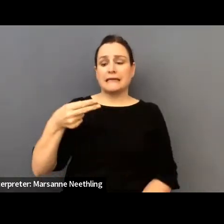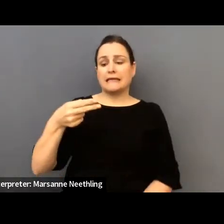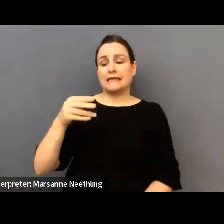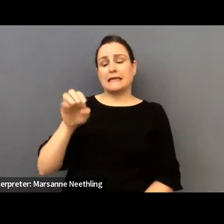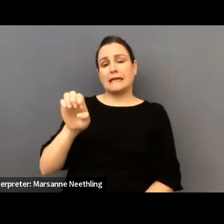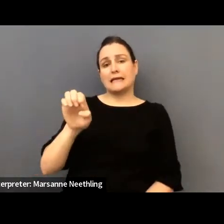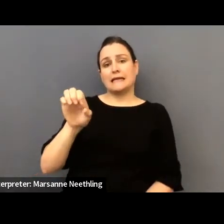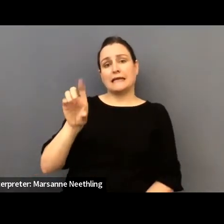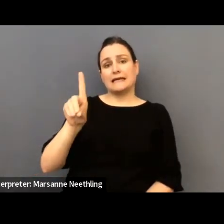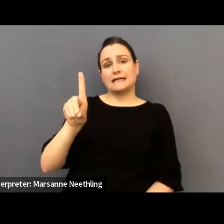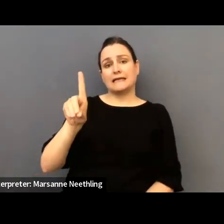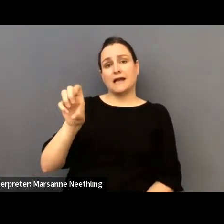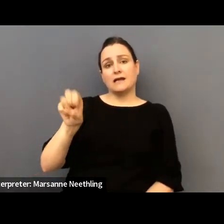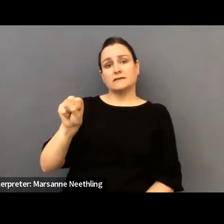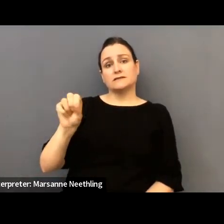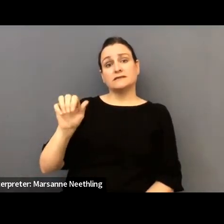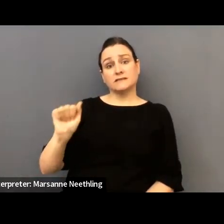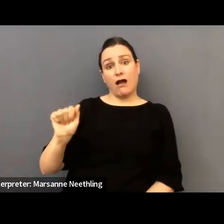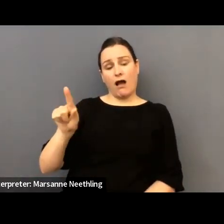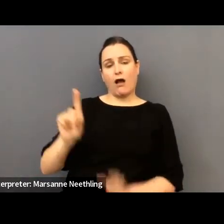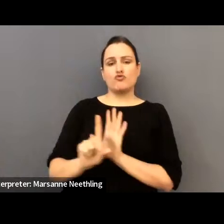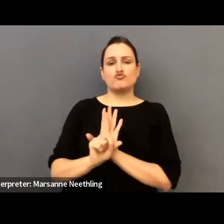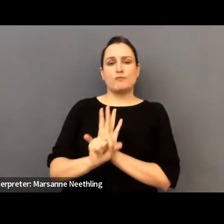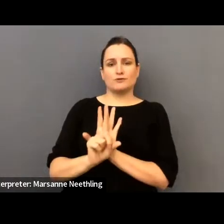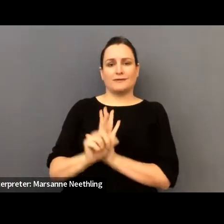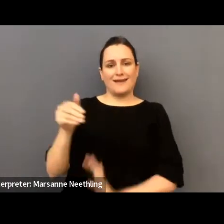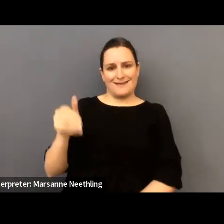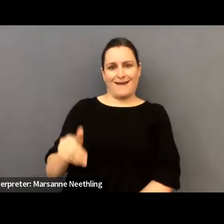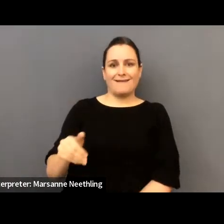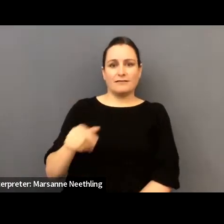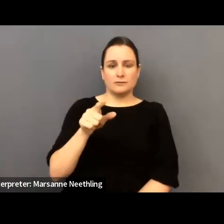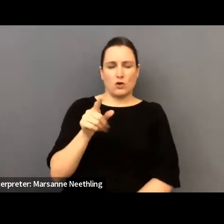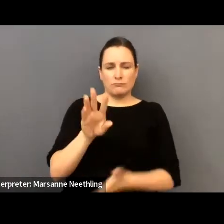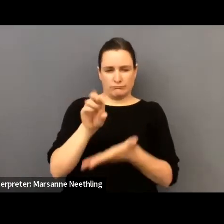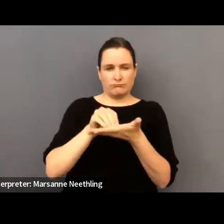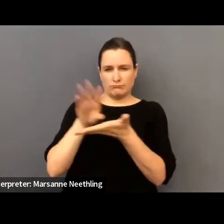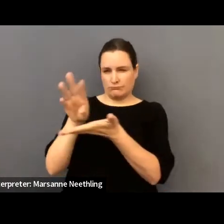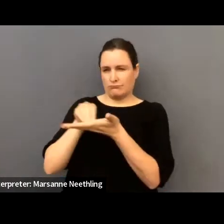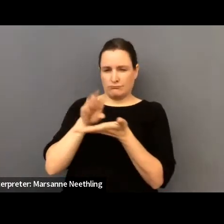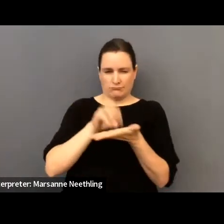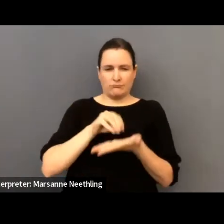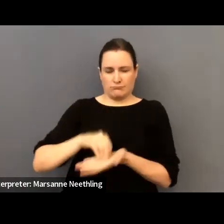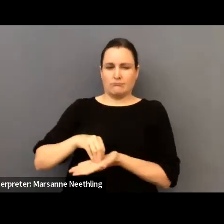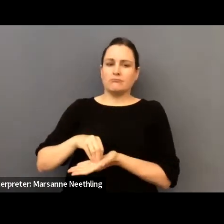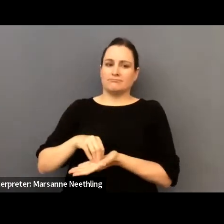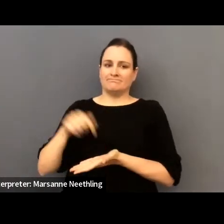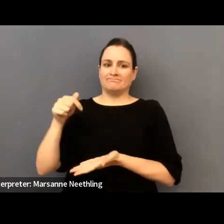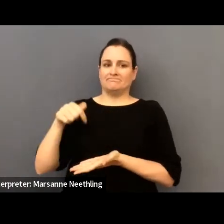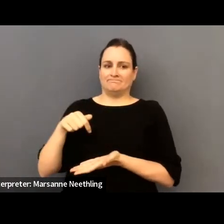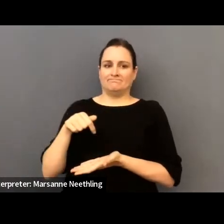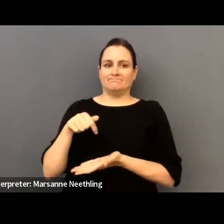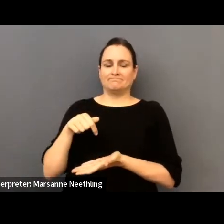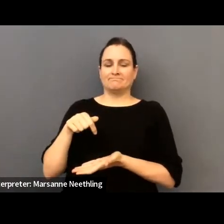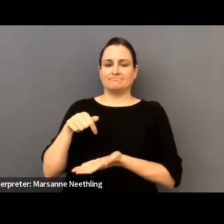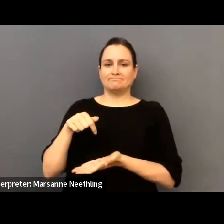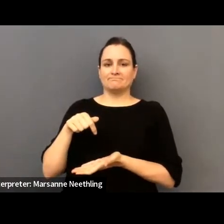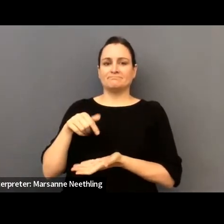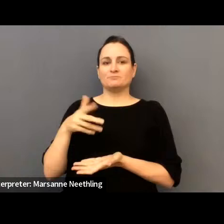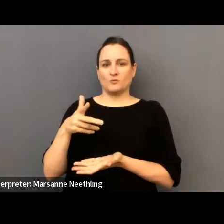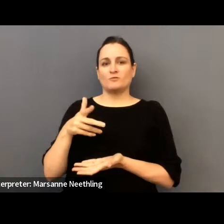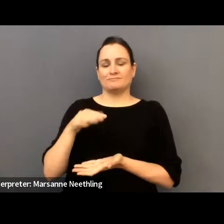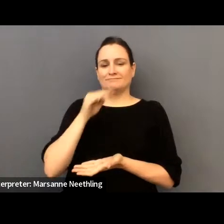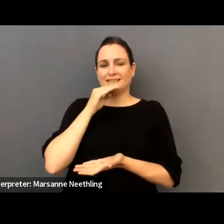and maybe is making some notes about the proceedings, and I'm sure it will inform